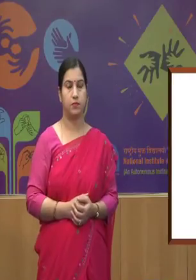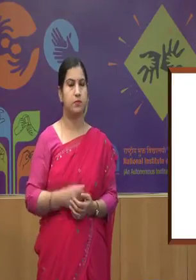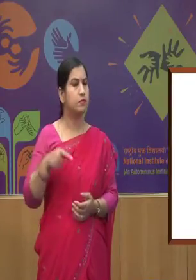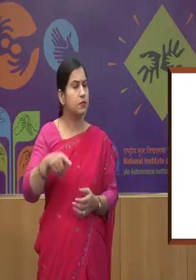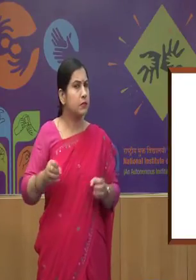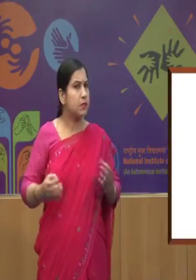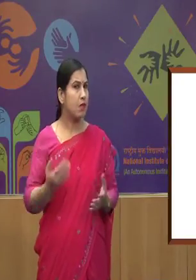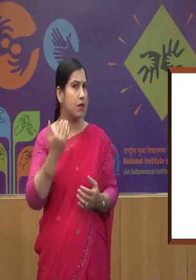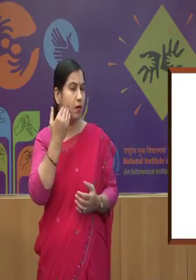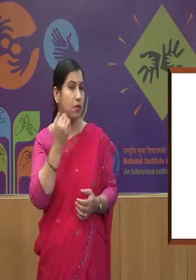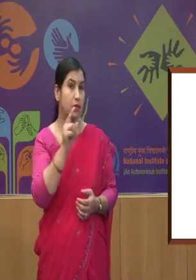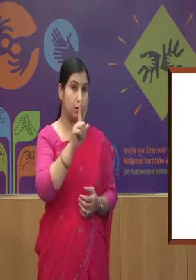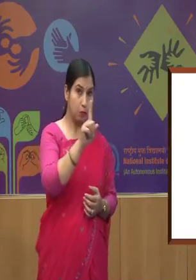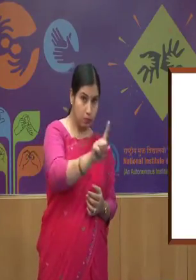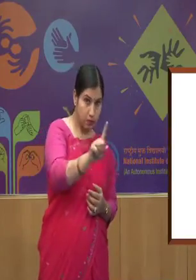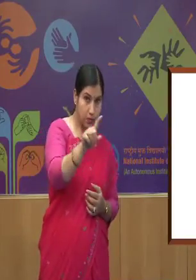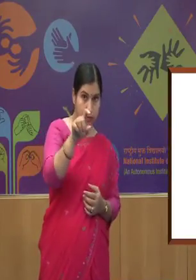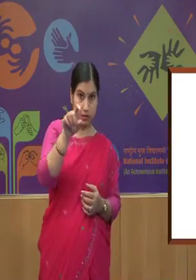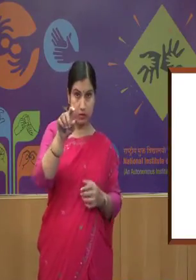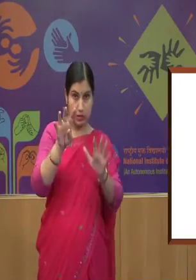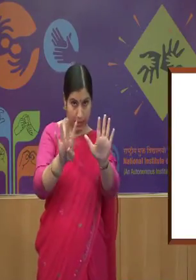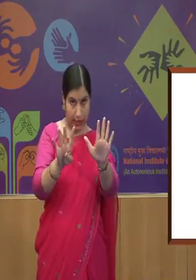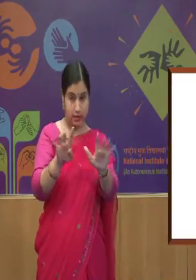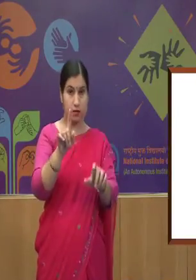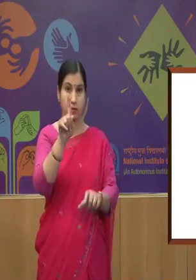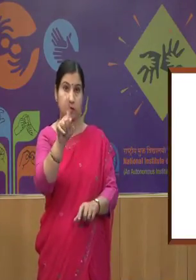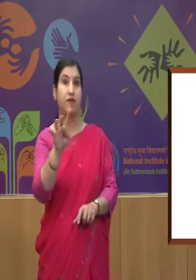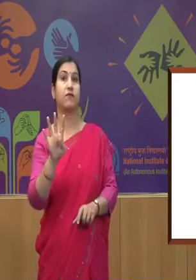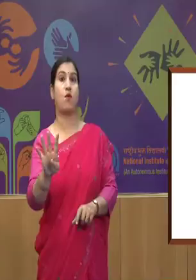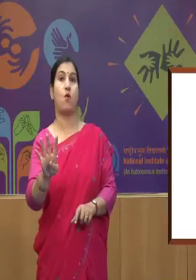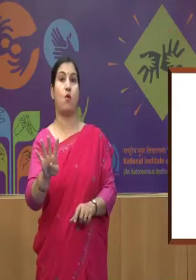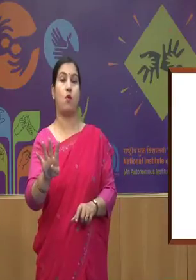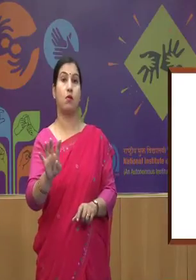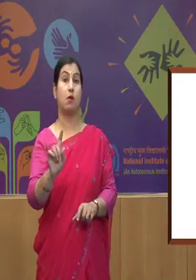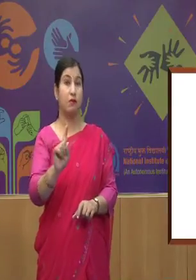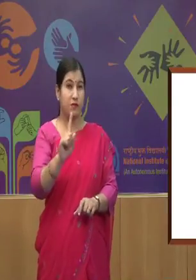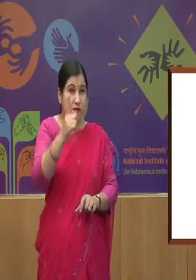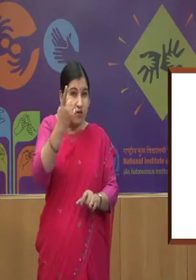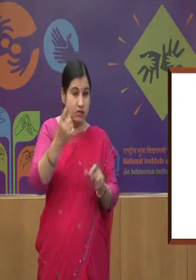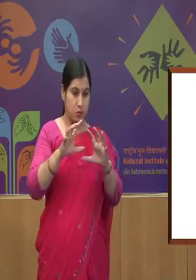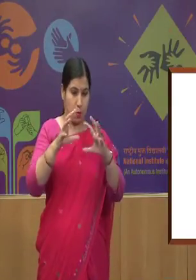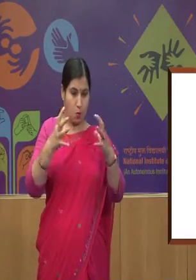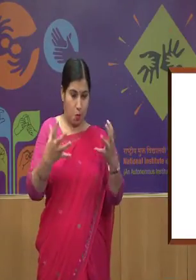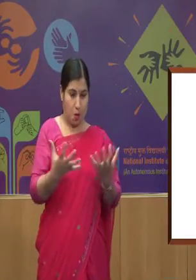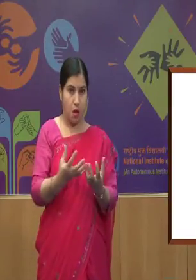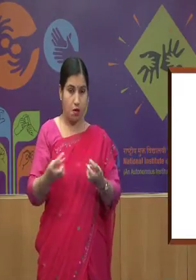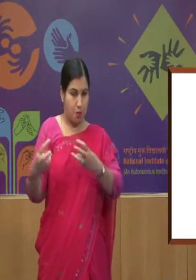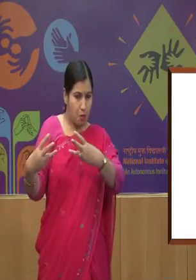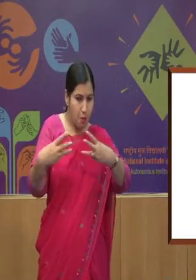It was in the year 1914 that the First World War began.